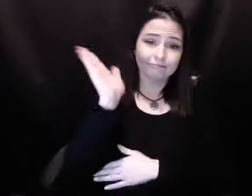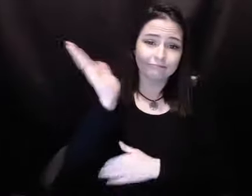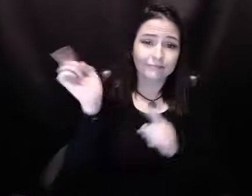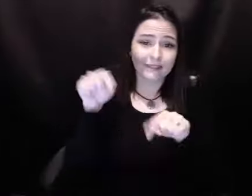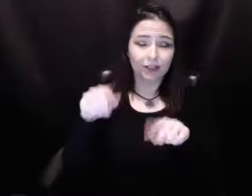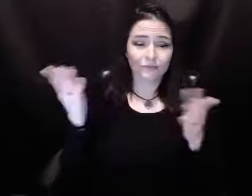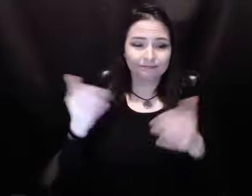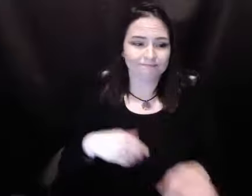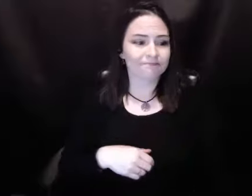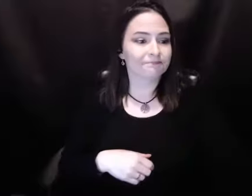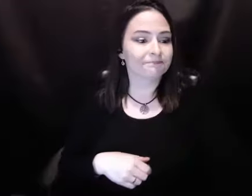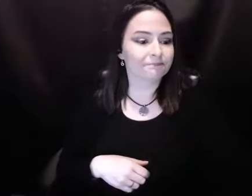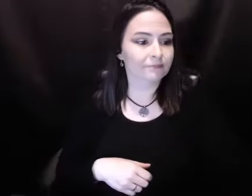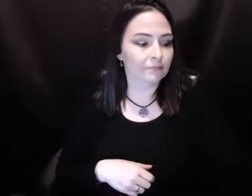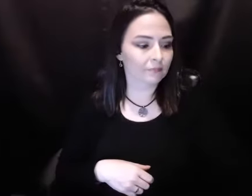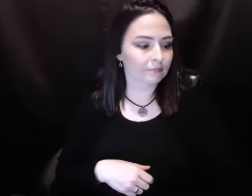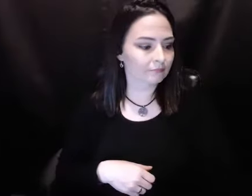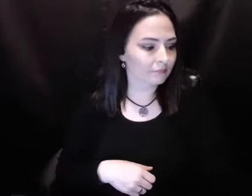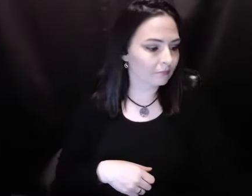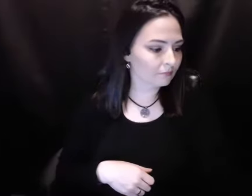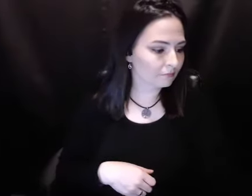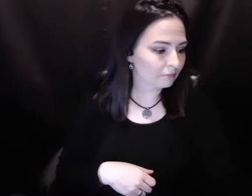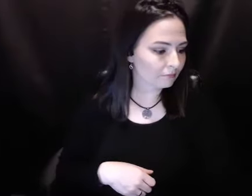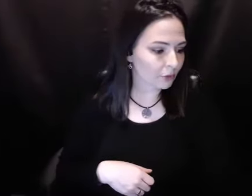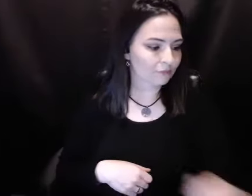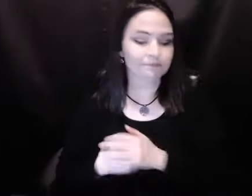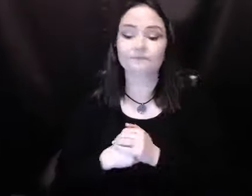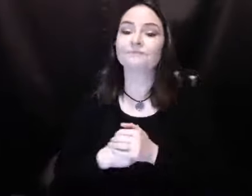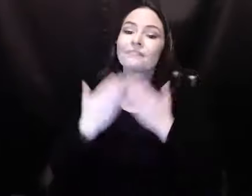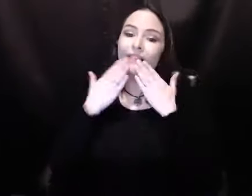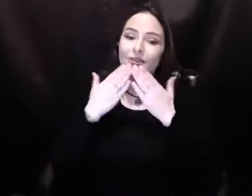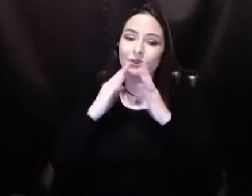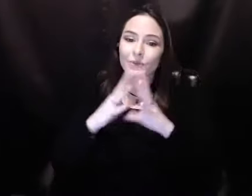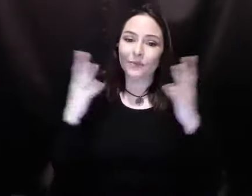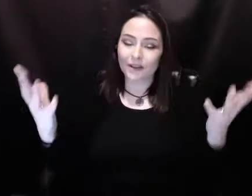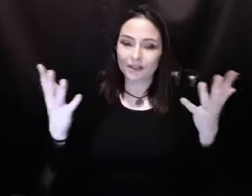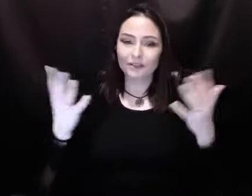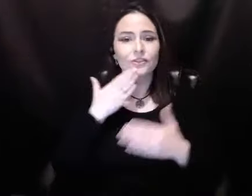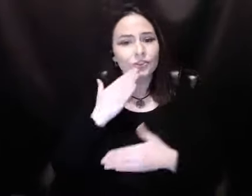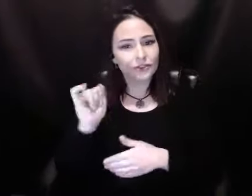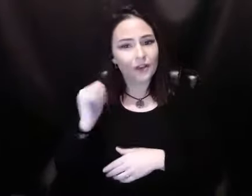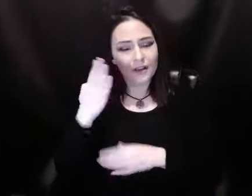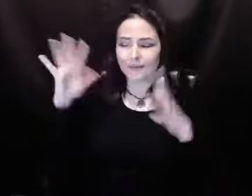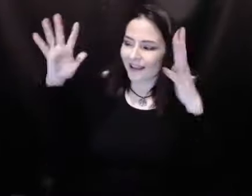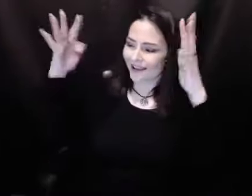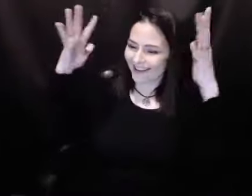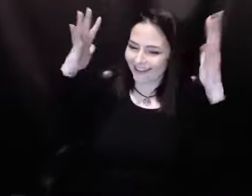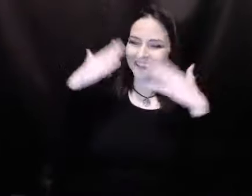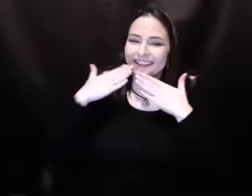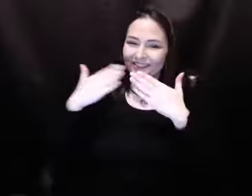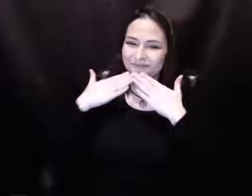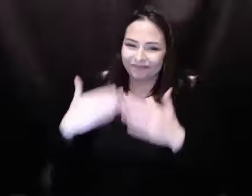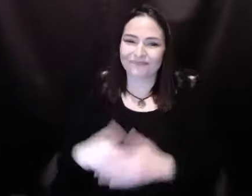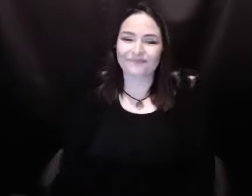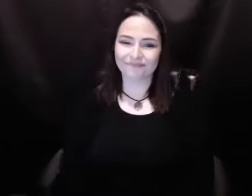change them has brought humility, one of the greatest virtues and the root of all grace. I continue to give gratitude